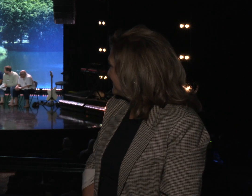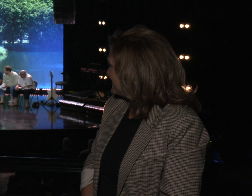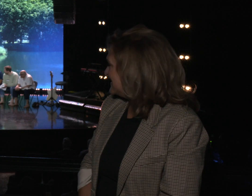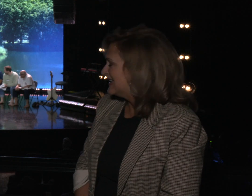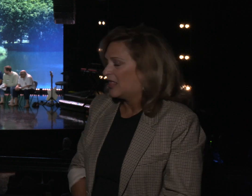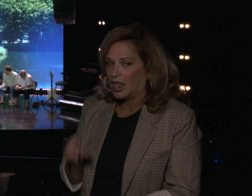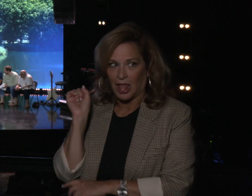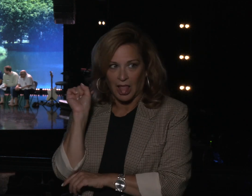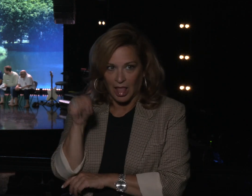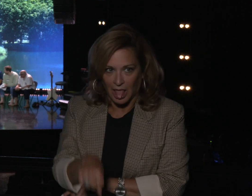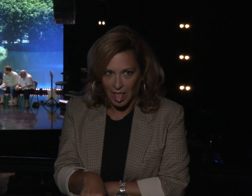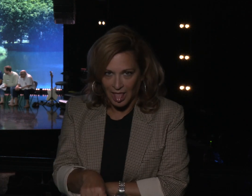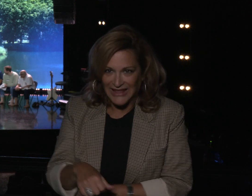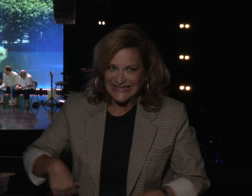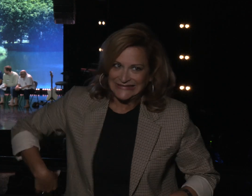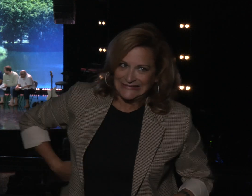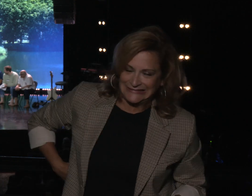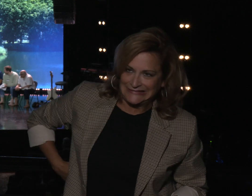here.